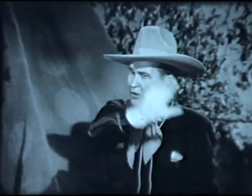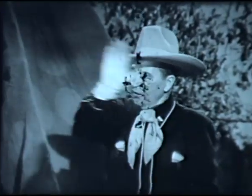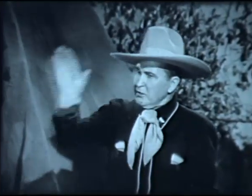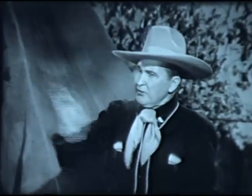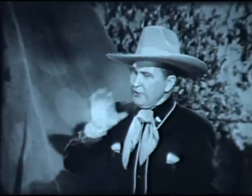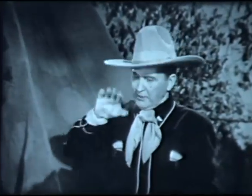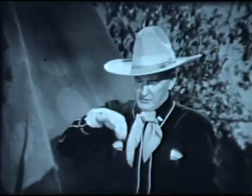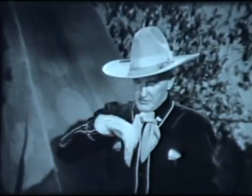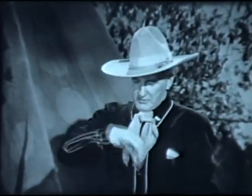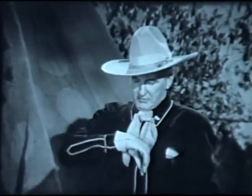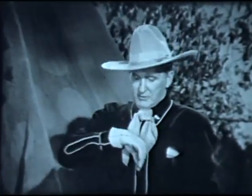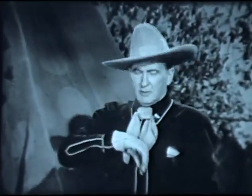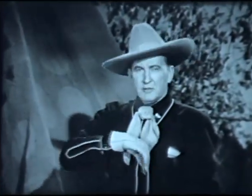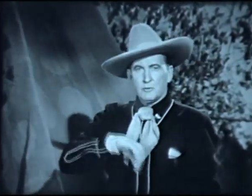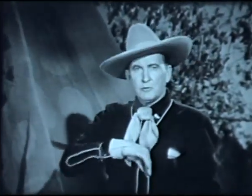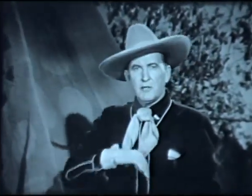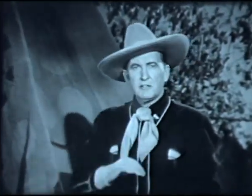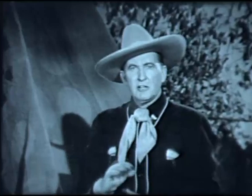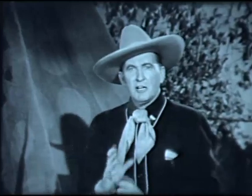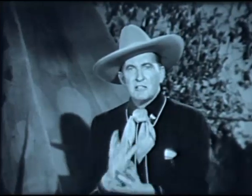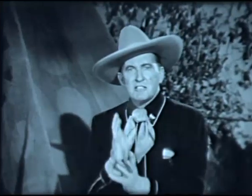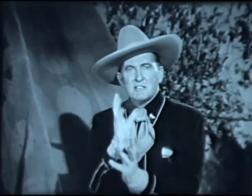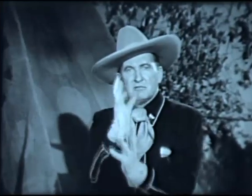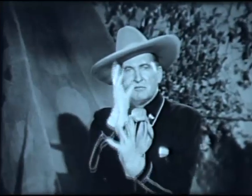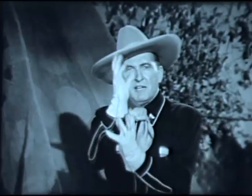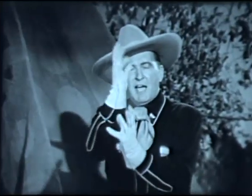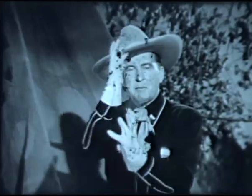all the things that would make their hearts happy.